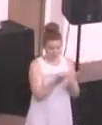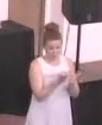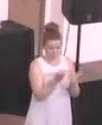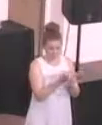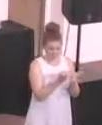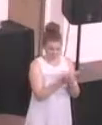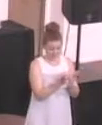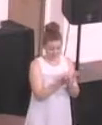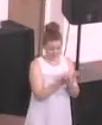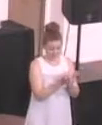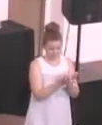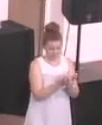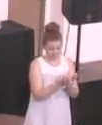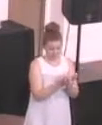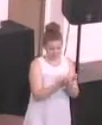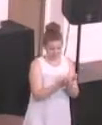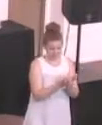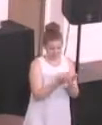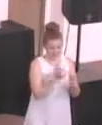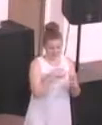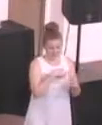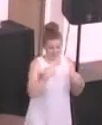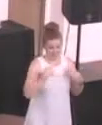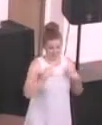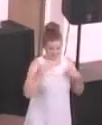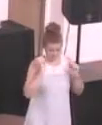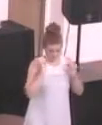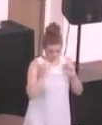witnesses, let us throw off